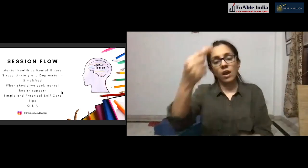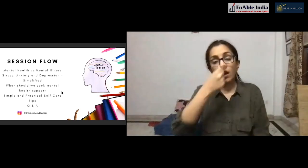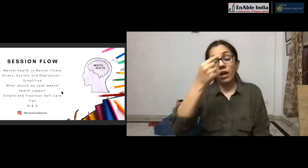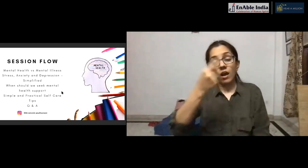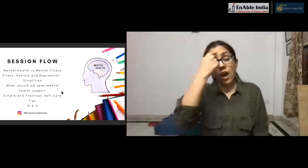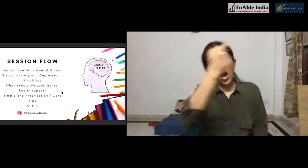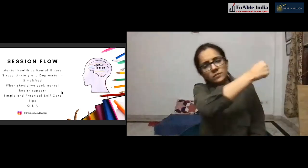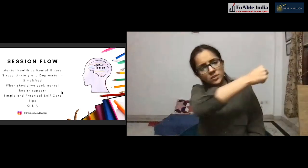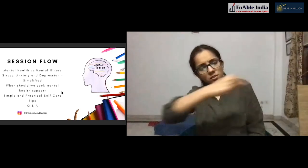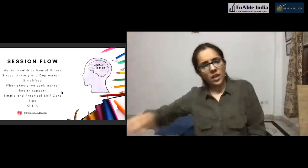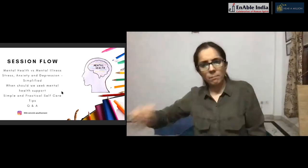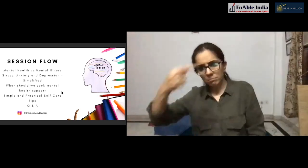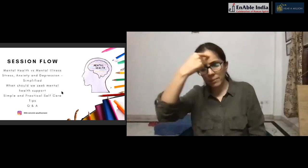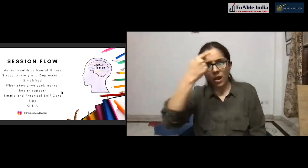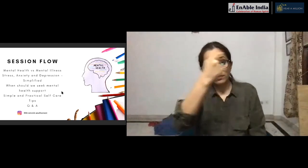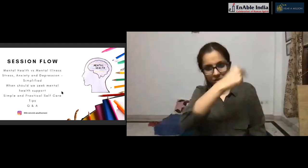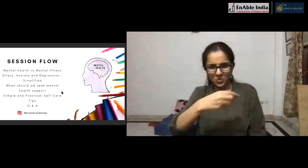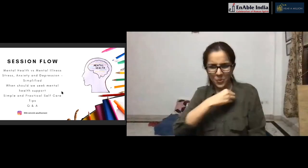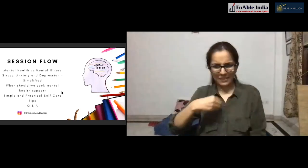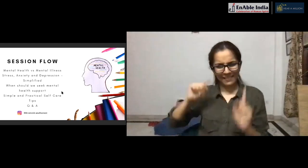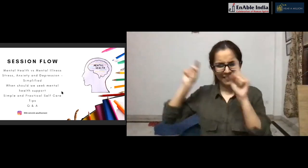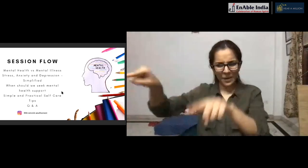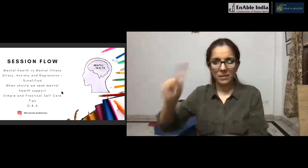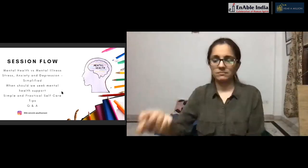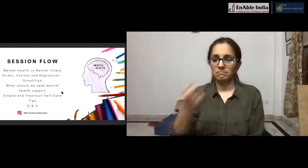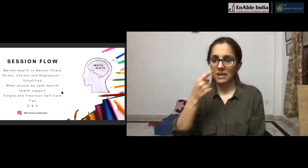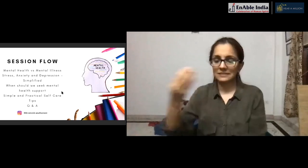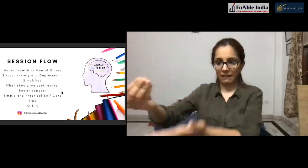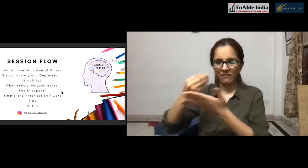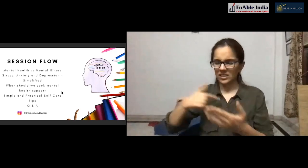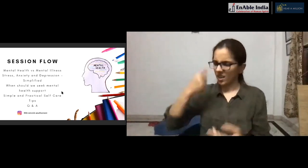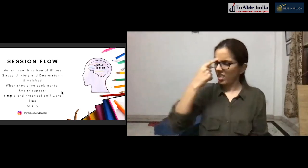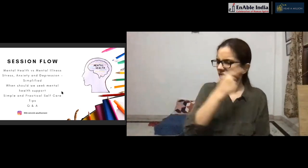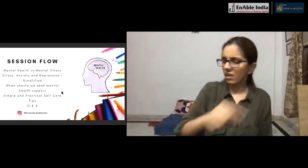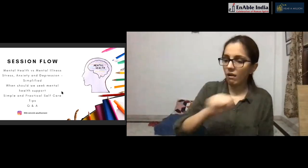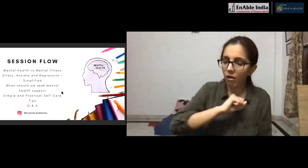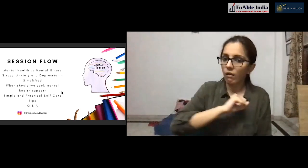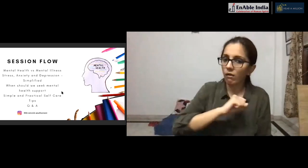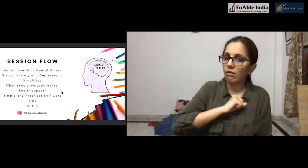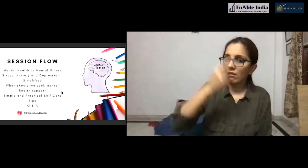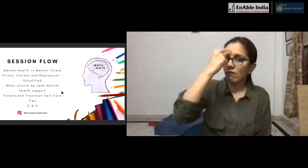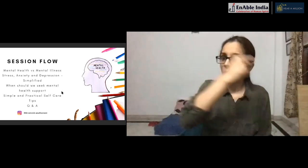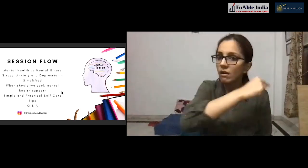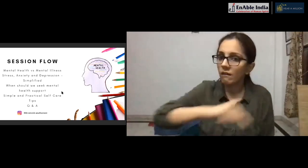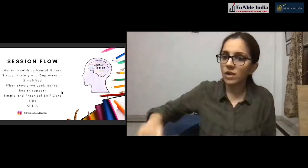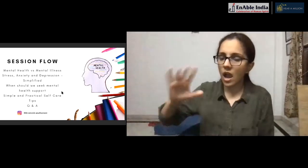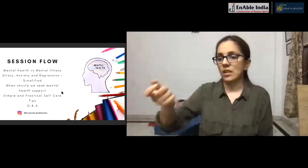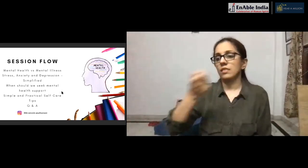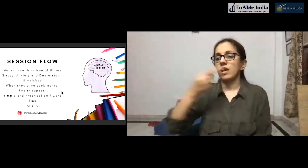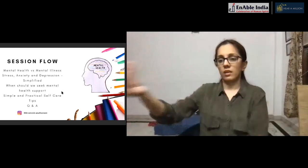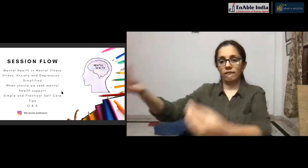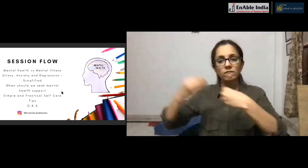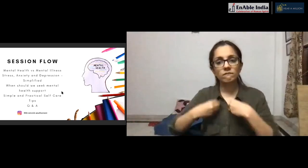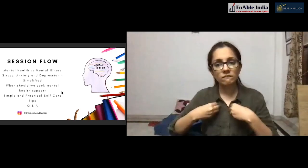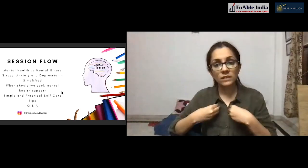to bed, it's a problem, right? You'll go to a doctor and get a pill that, okay, doctor, I'm getting sneezing every night 10-12 times, give me something. The